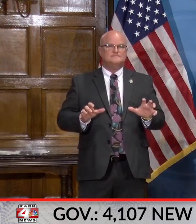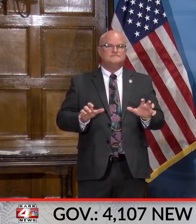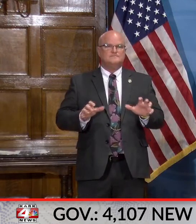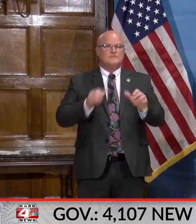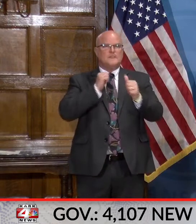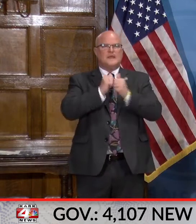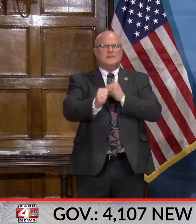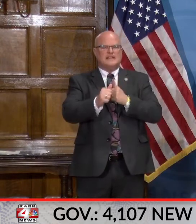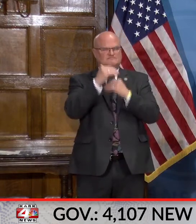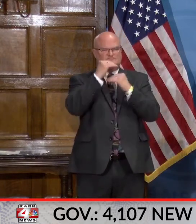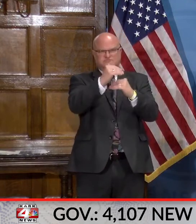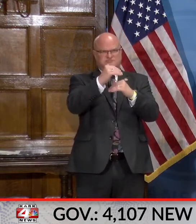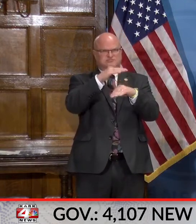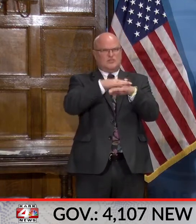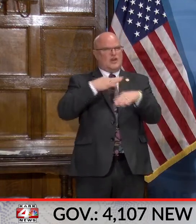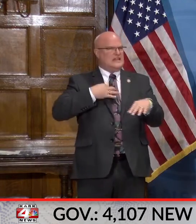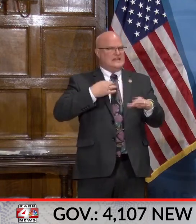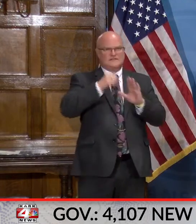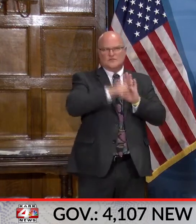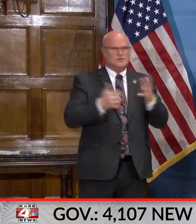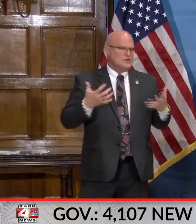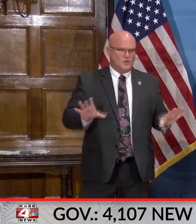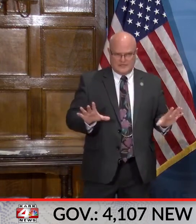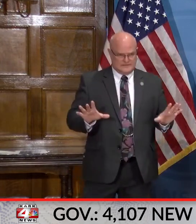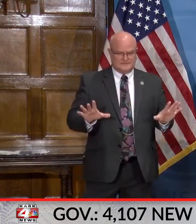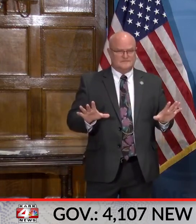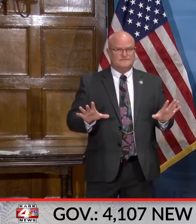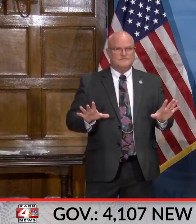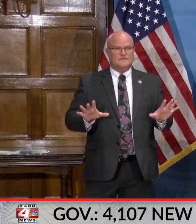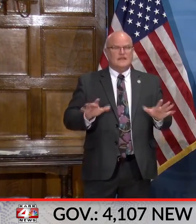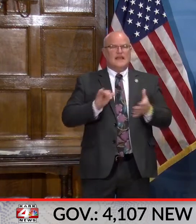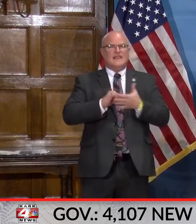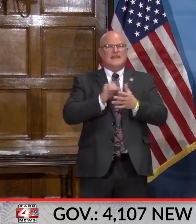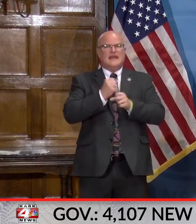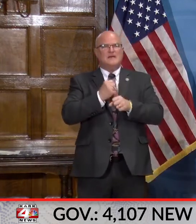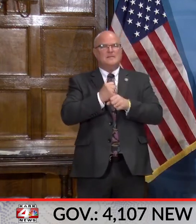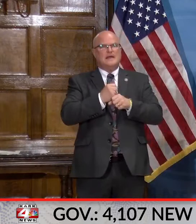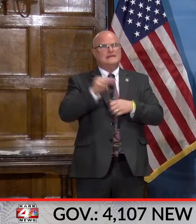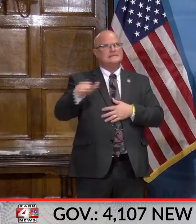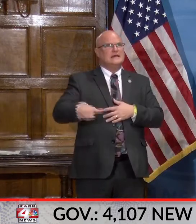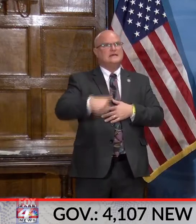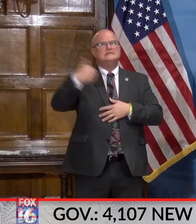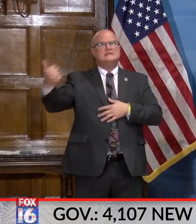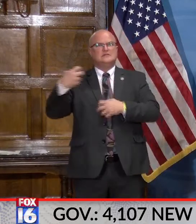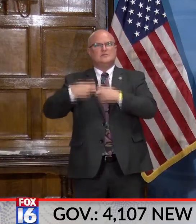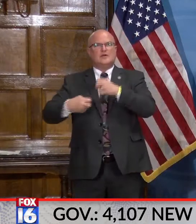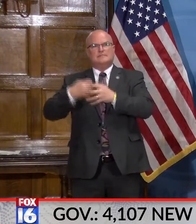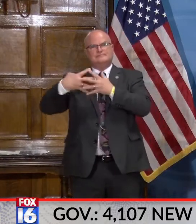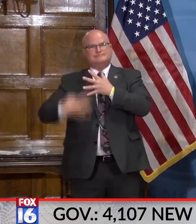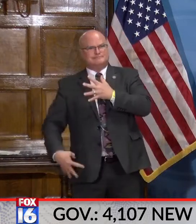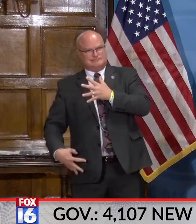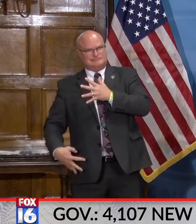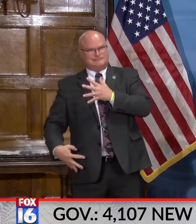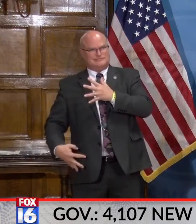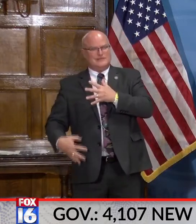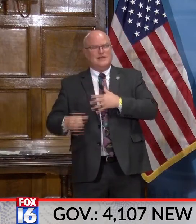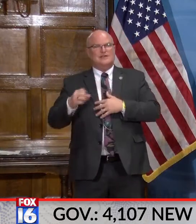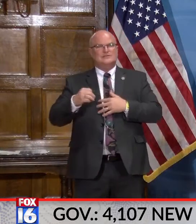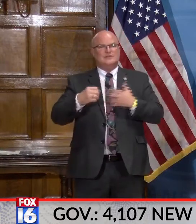a restriction on elective surgeries. That creates a whole host of additional problems. And so the